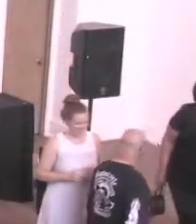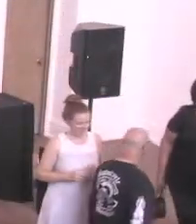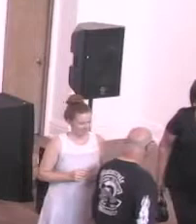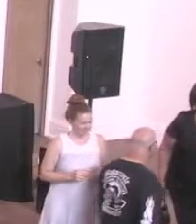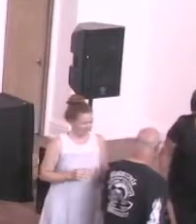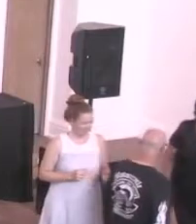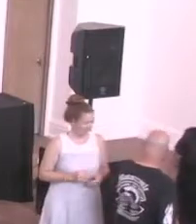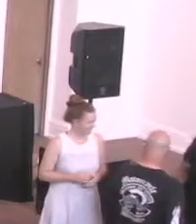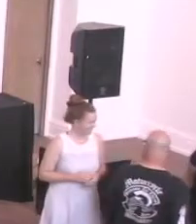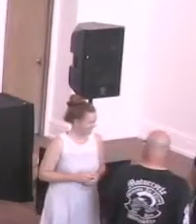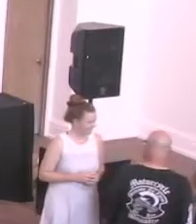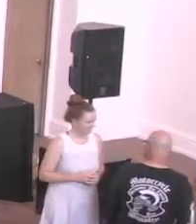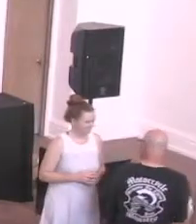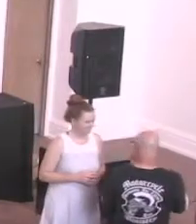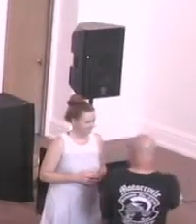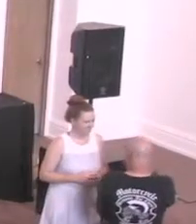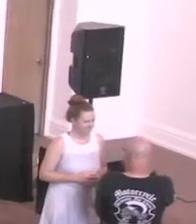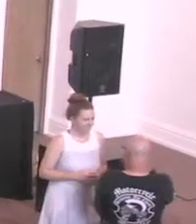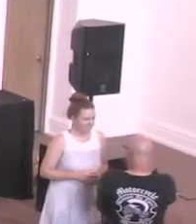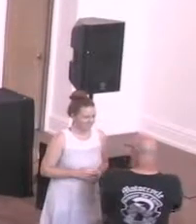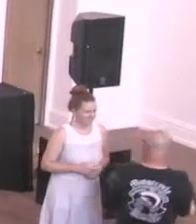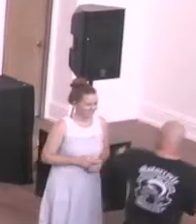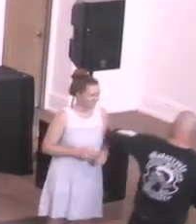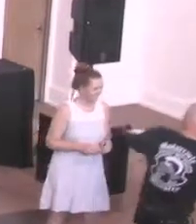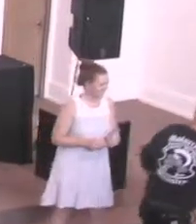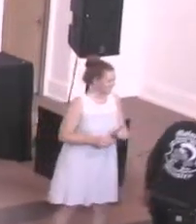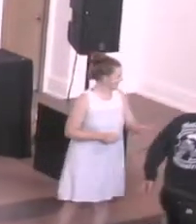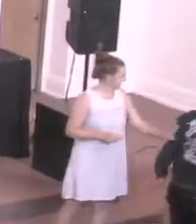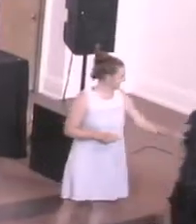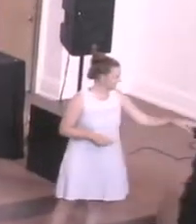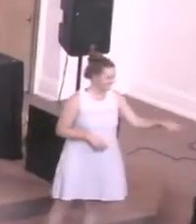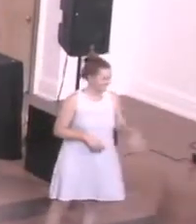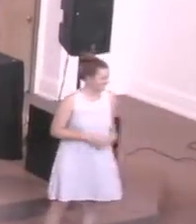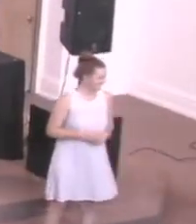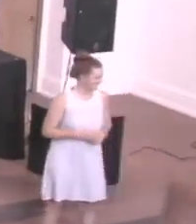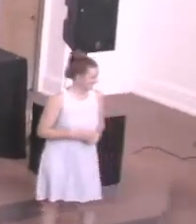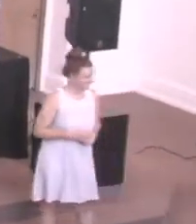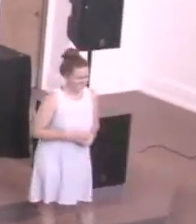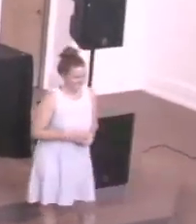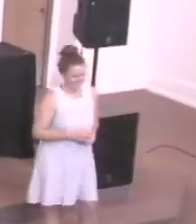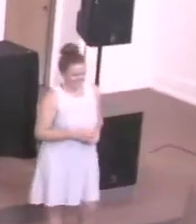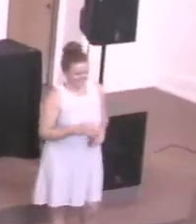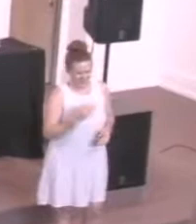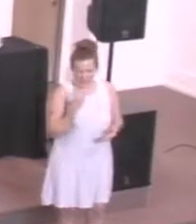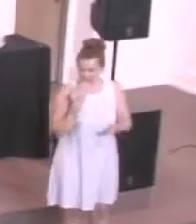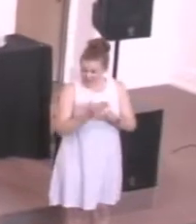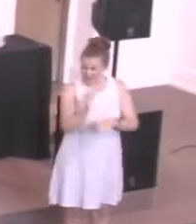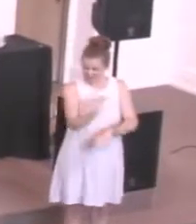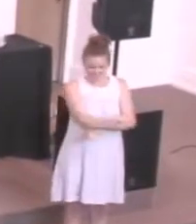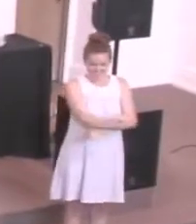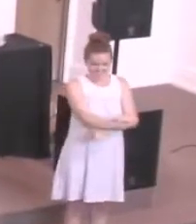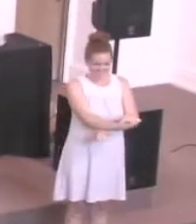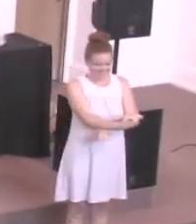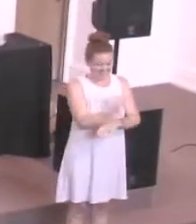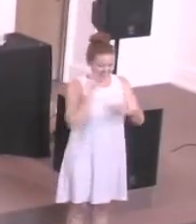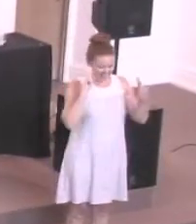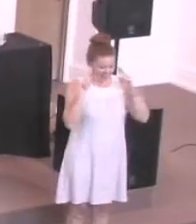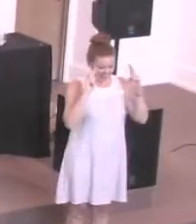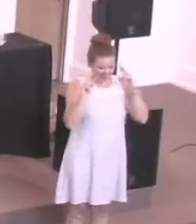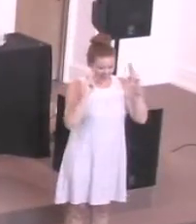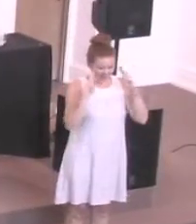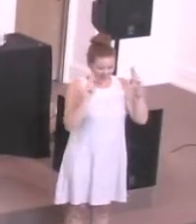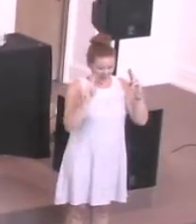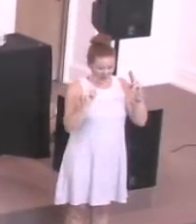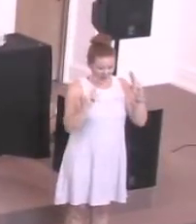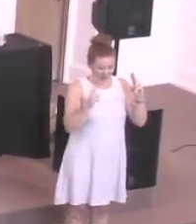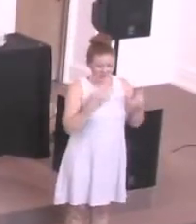All right, good evening. Good evening. Okay, let's start now getting riled up, okay? Good evening! There